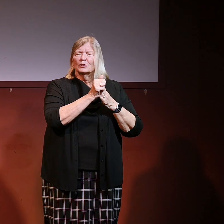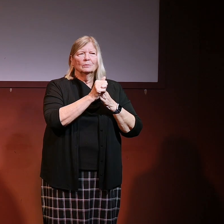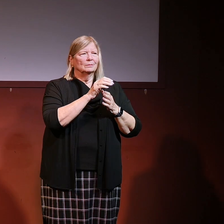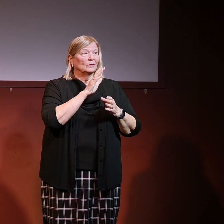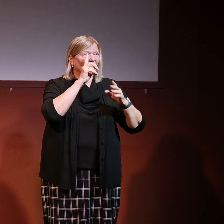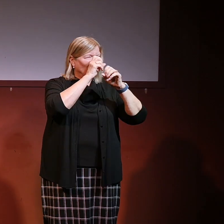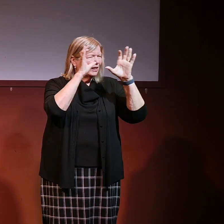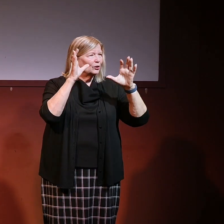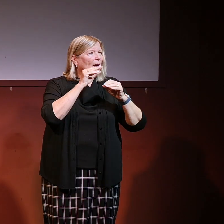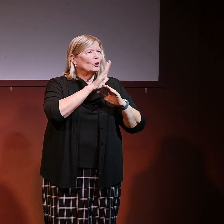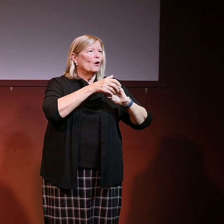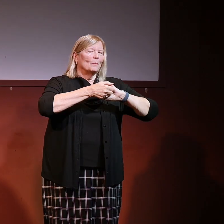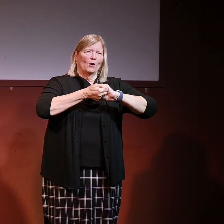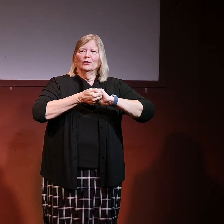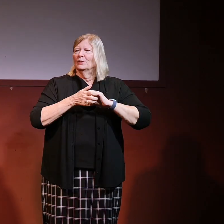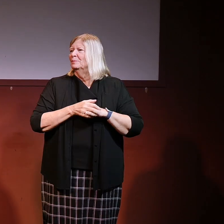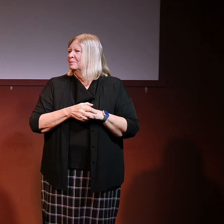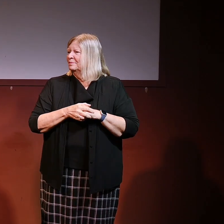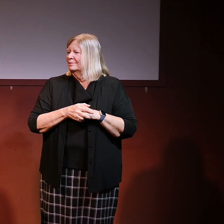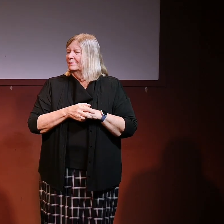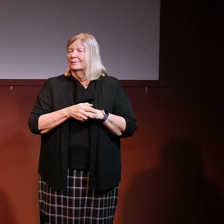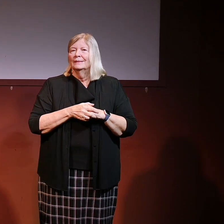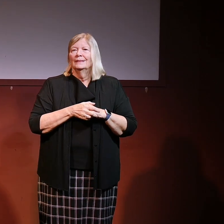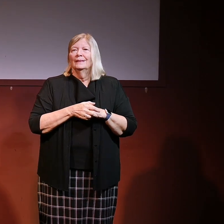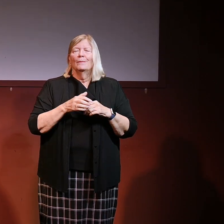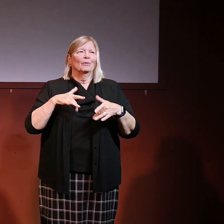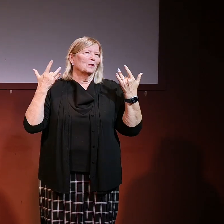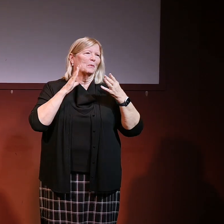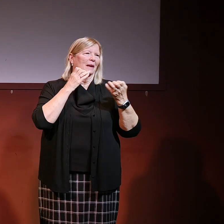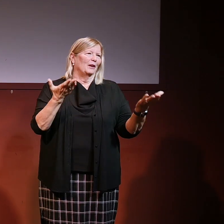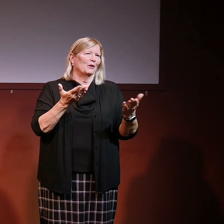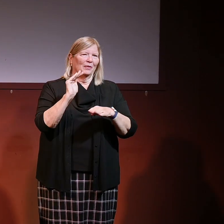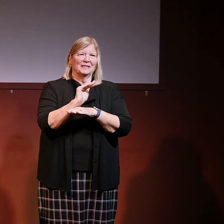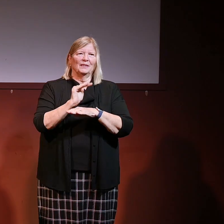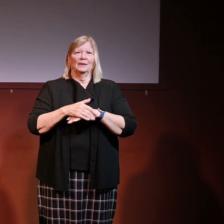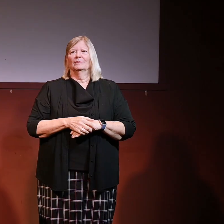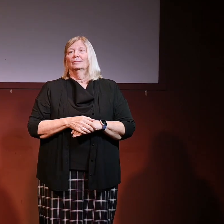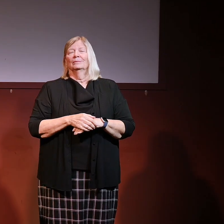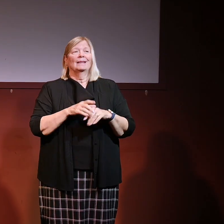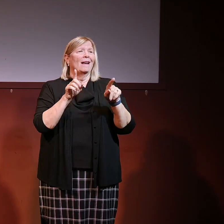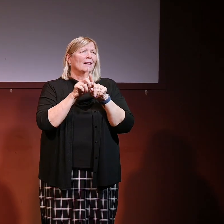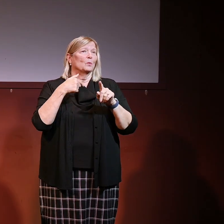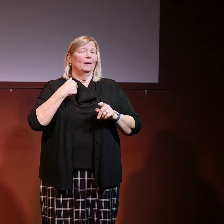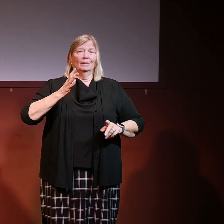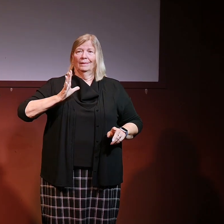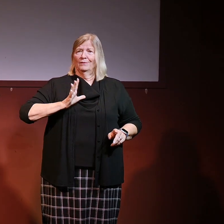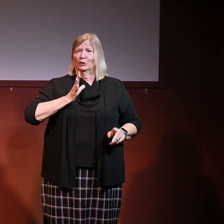vision, and your partnership. I'm delighted to be here this evening as we